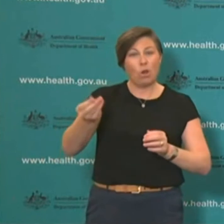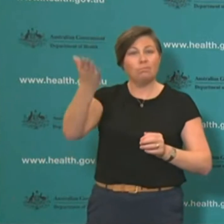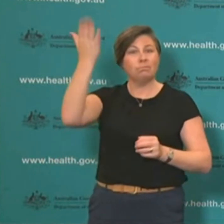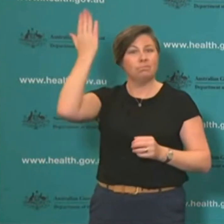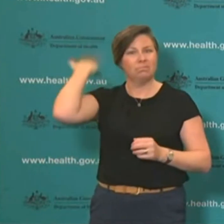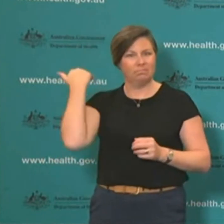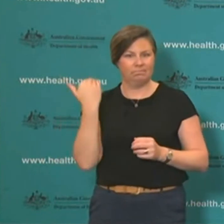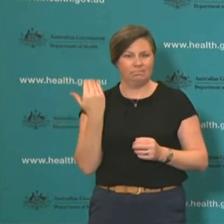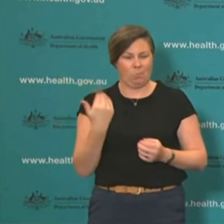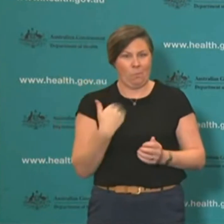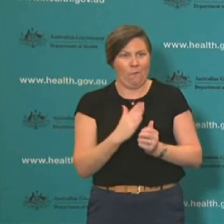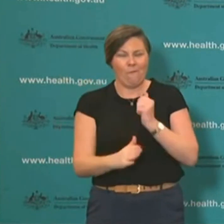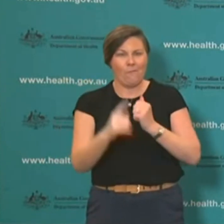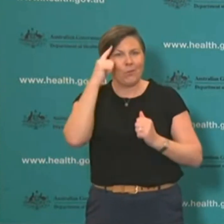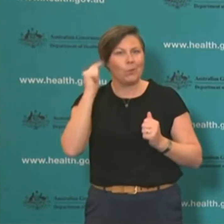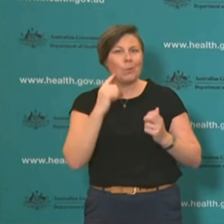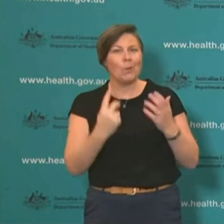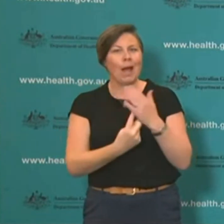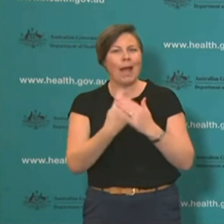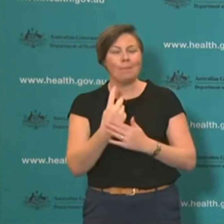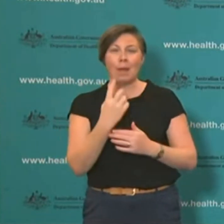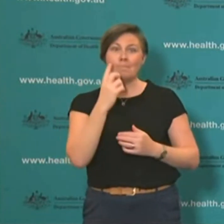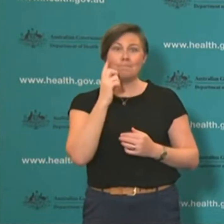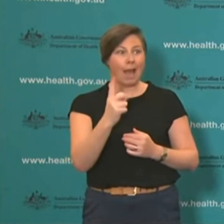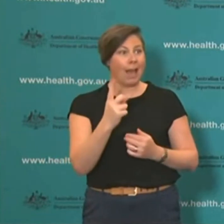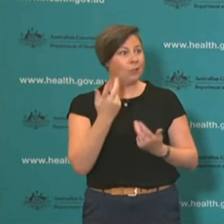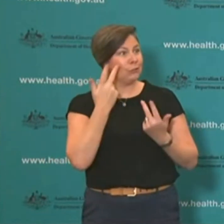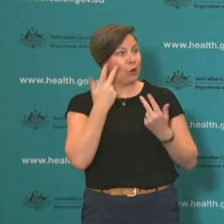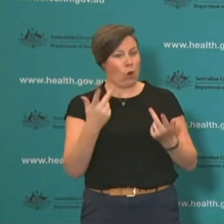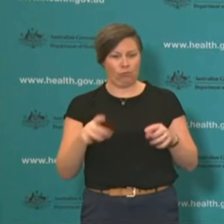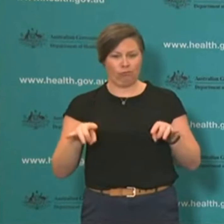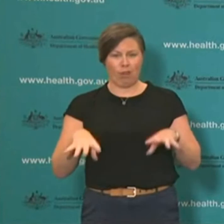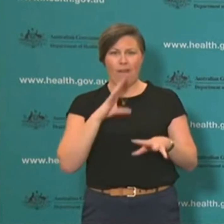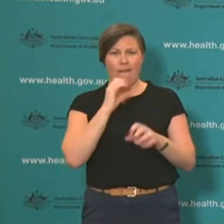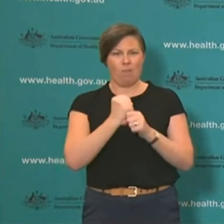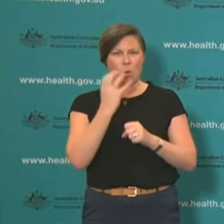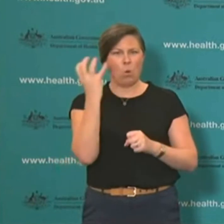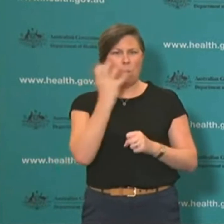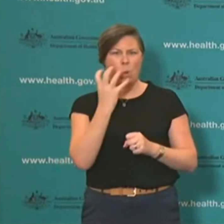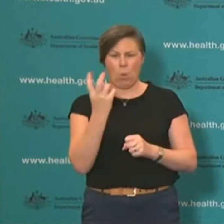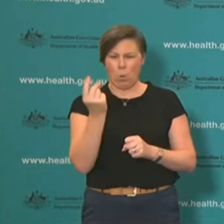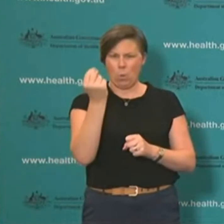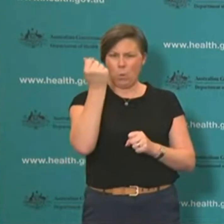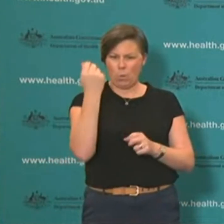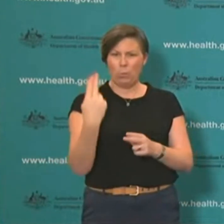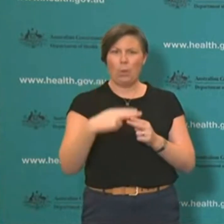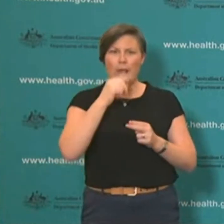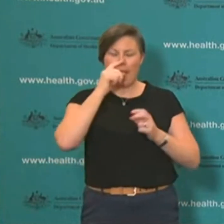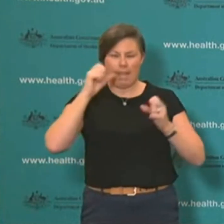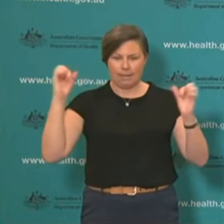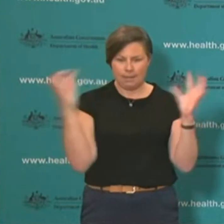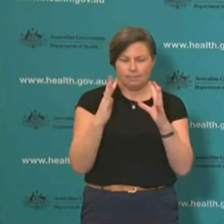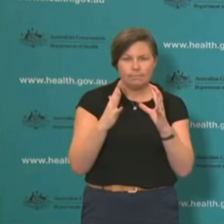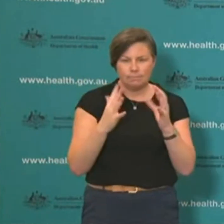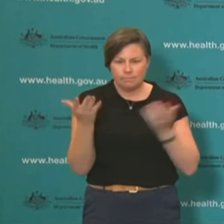response that was based around Australia's ability to bring government departments together rapidly, quickly, and actually does